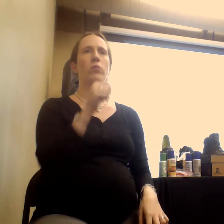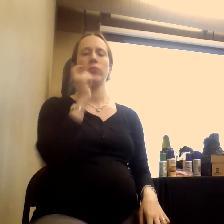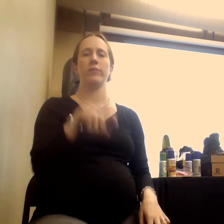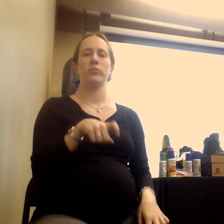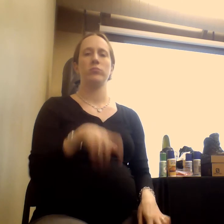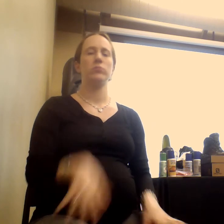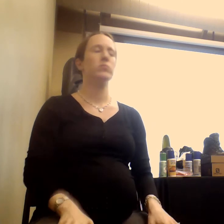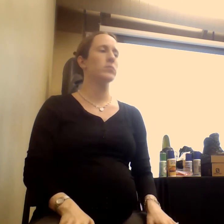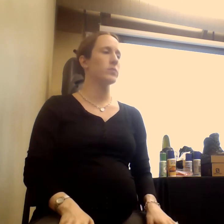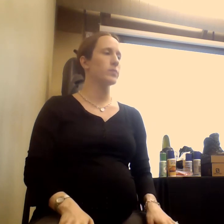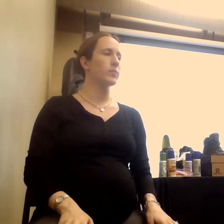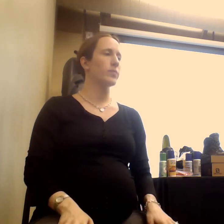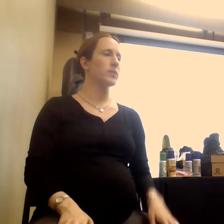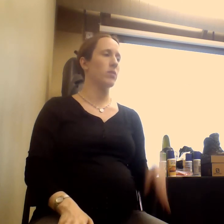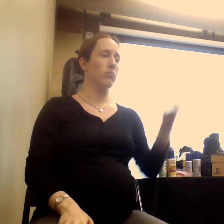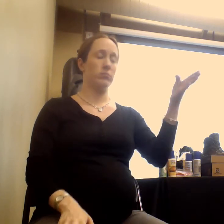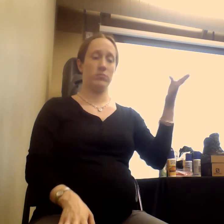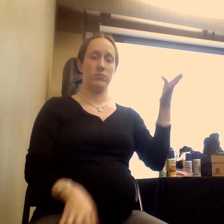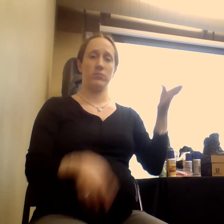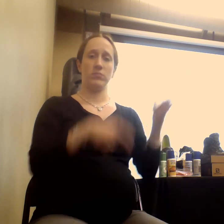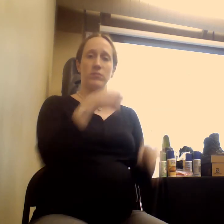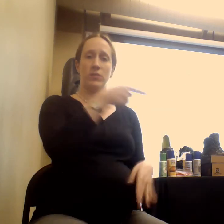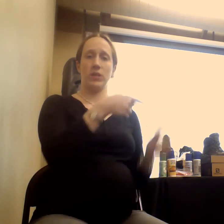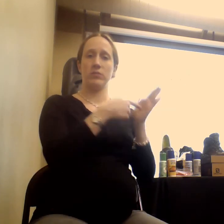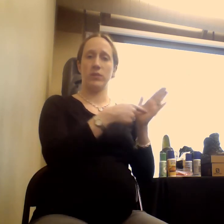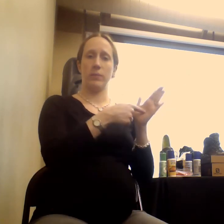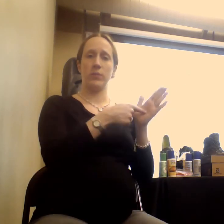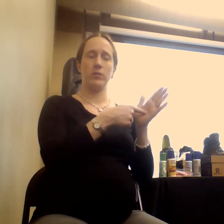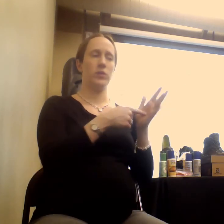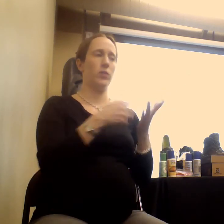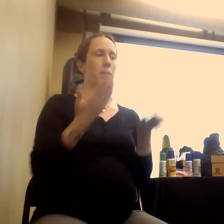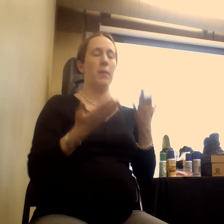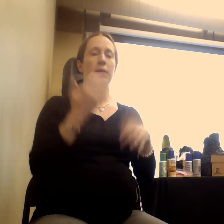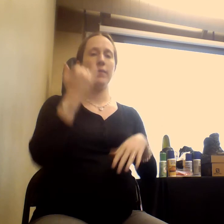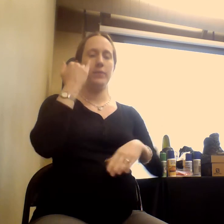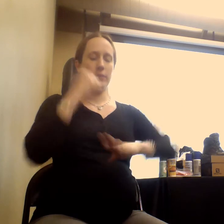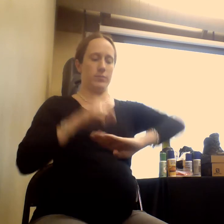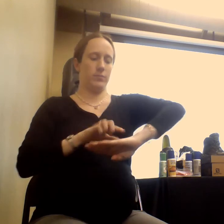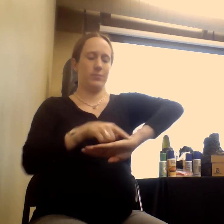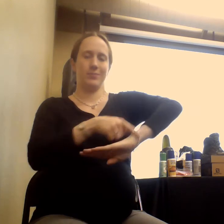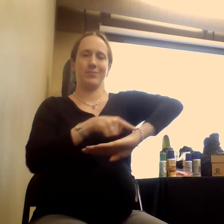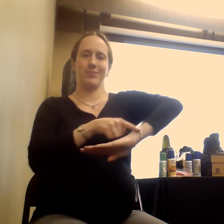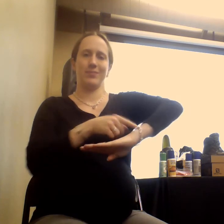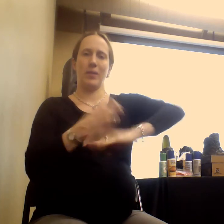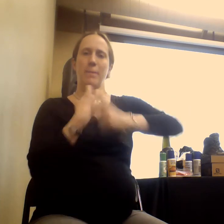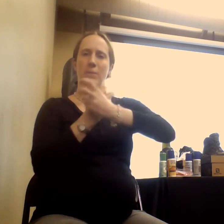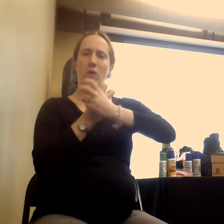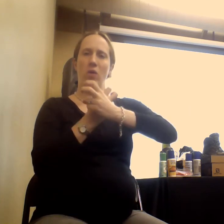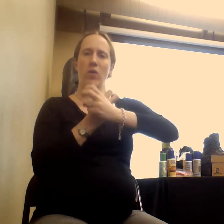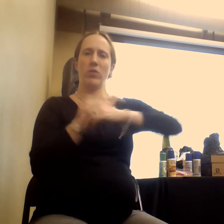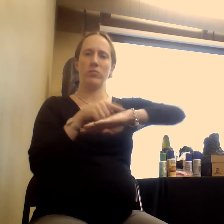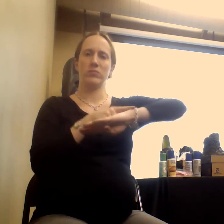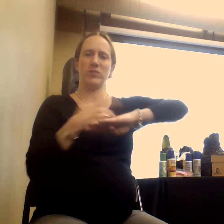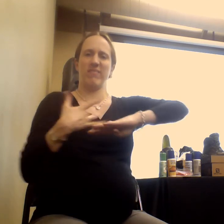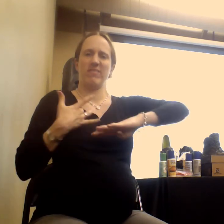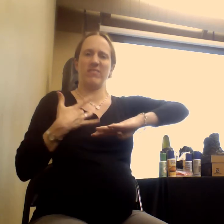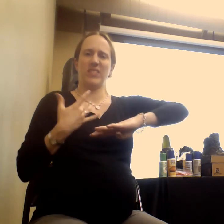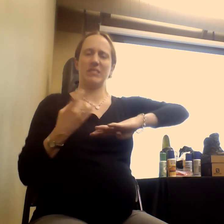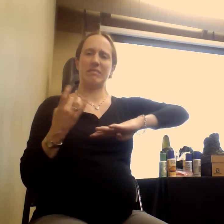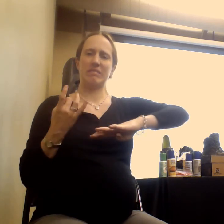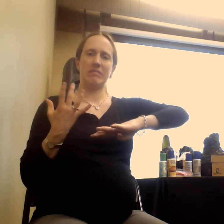this would be something for somebody who's feeling this ankle bone really protruding or hurting them. You notice I've left the upper nice and